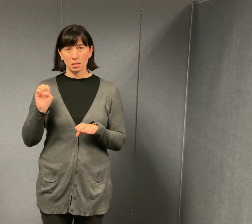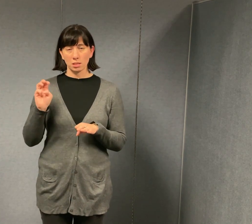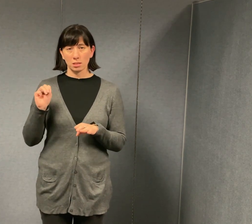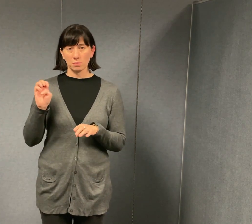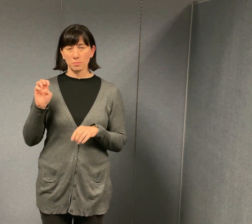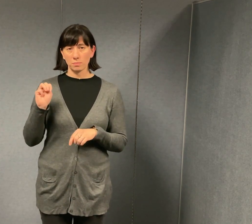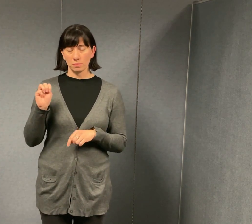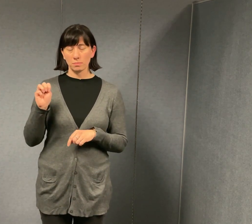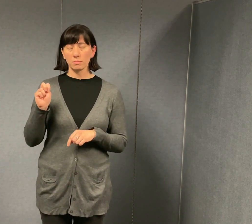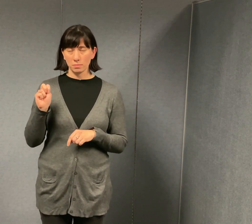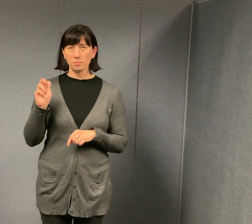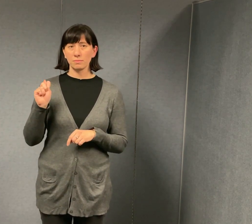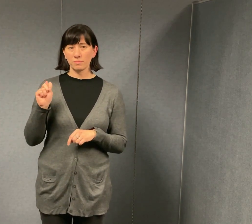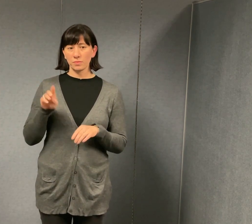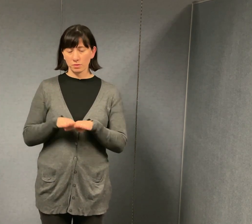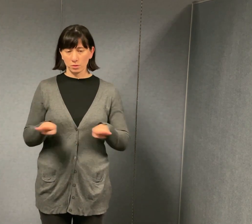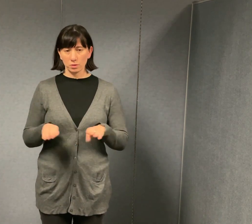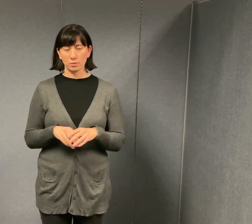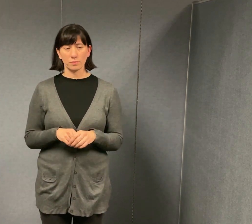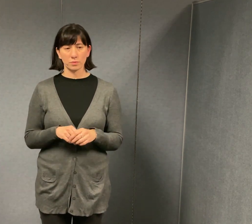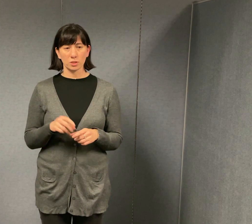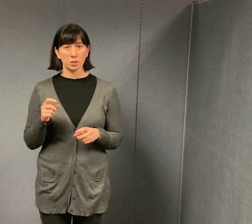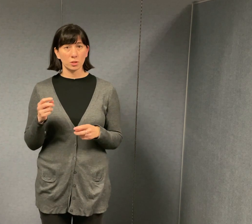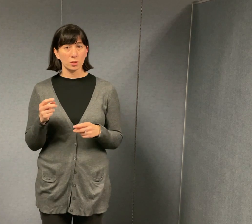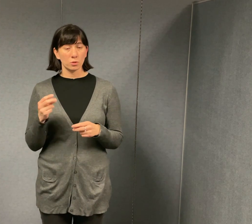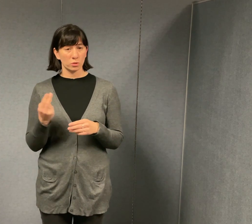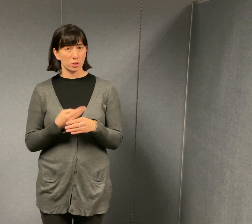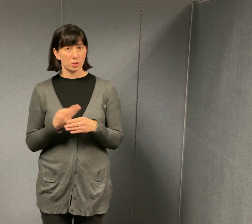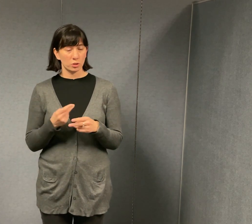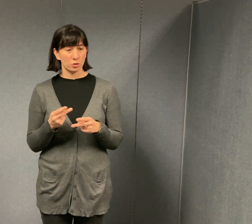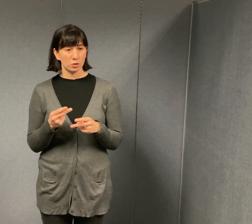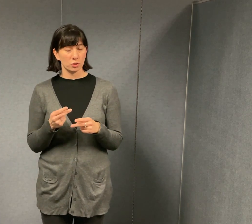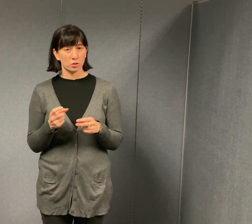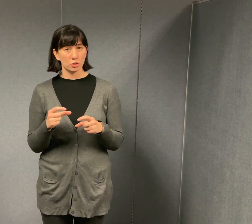Jones can determine the cost of the plywood and the cement he will need.